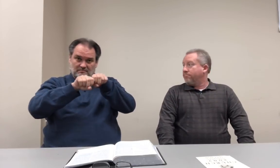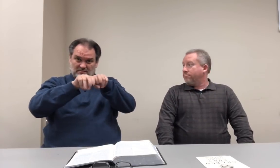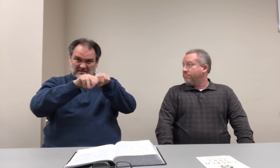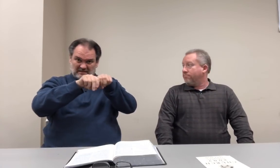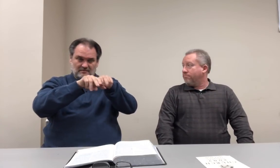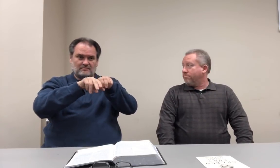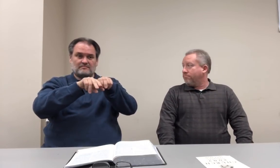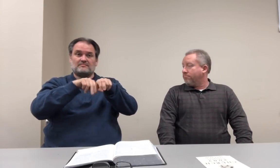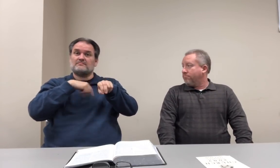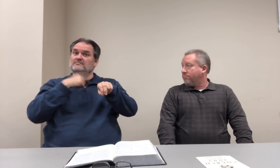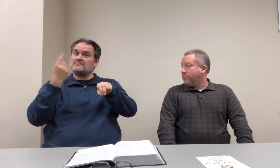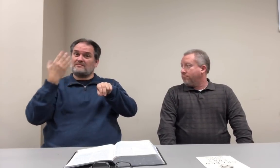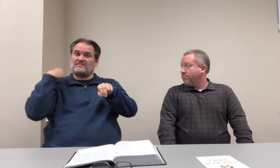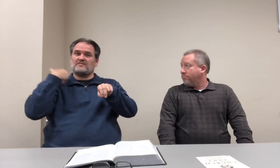People everywhere hope in him.